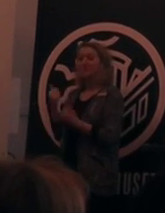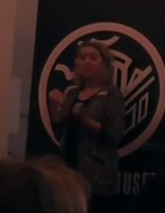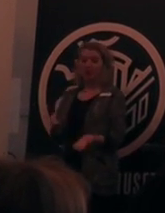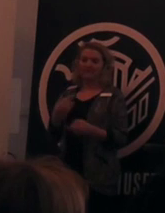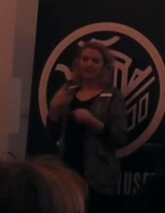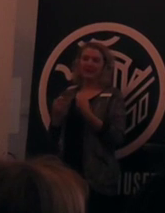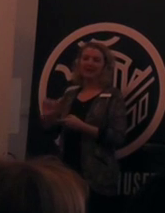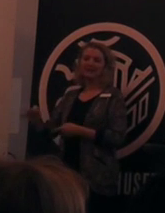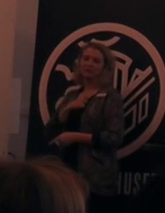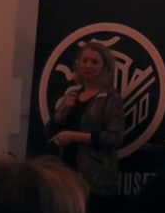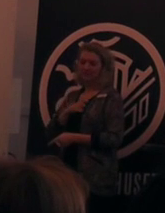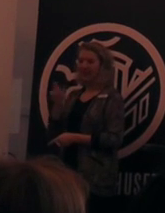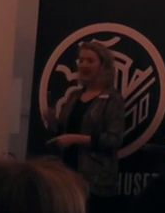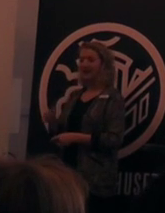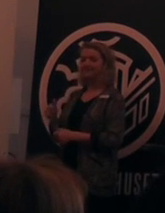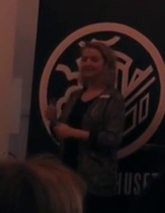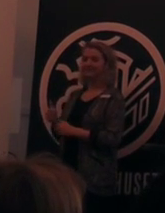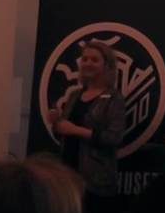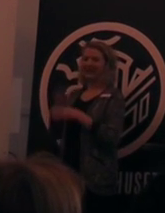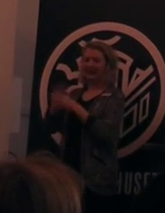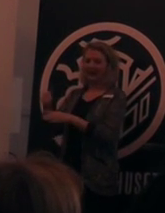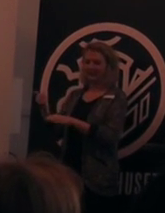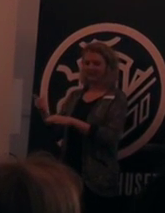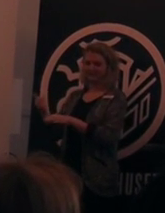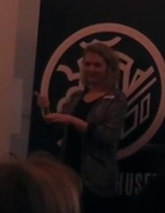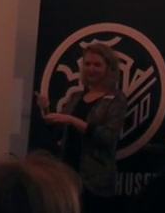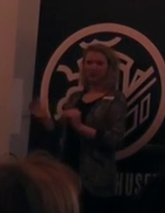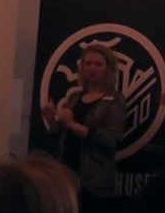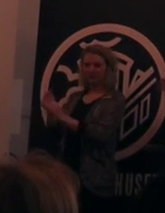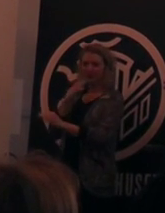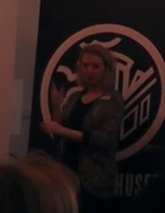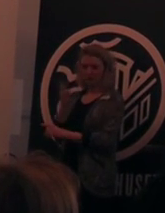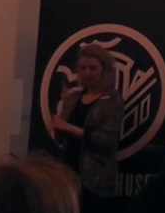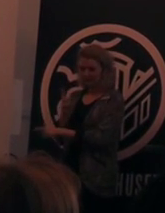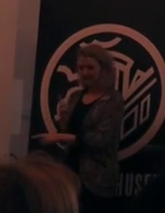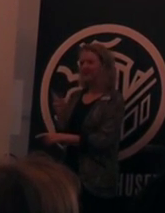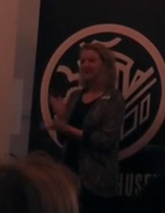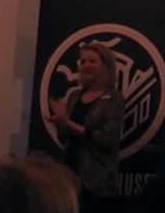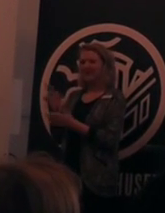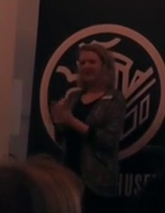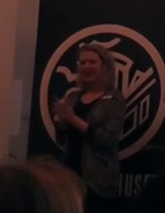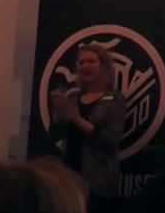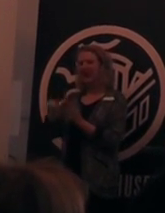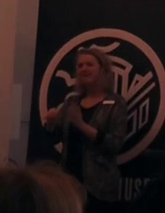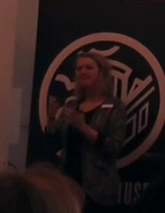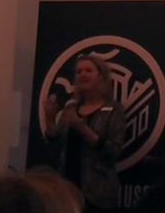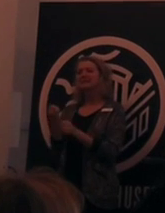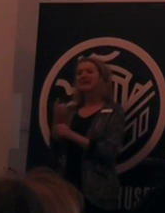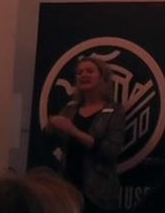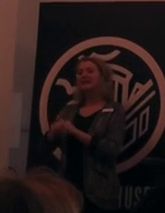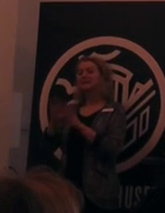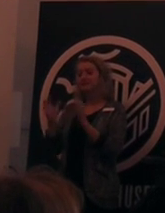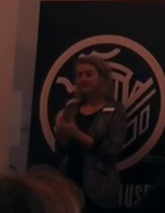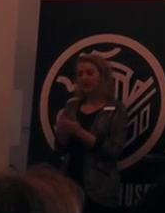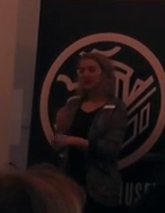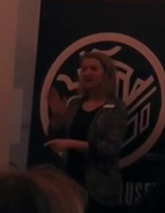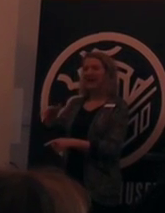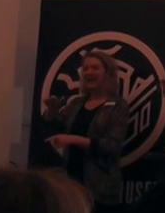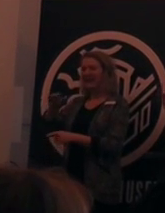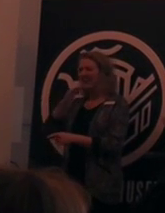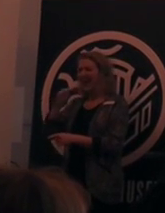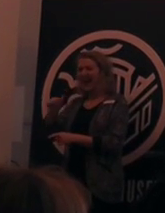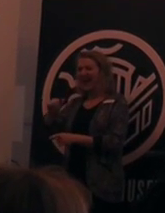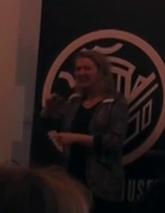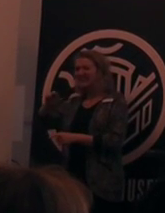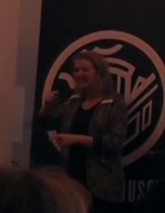runs Archigay in Verona. Now this, again, will tell you about a little bit about what's going on in the world. So Archigay is the gay rights